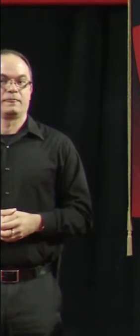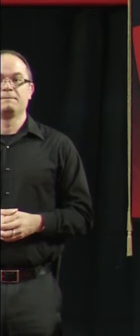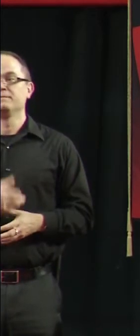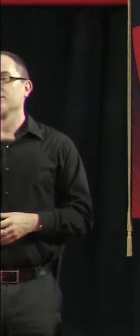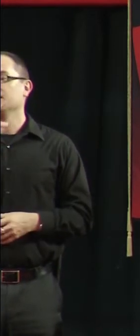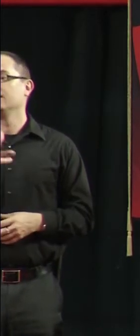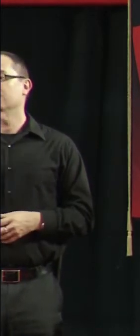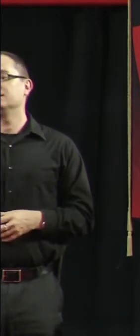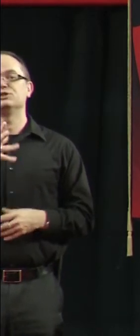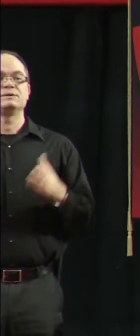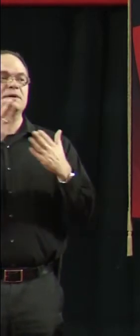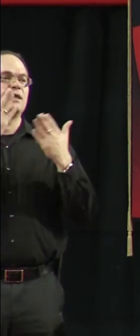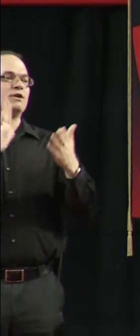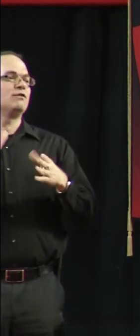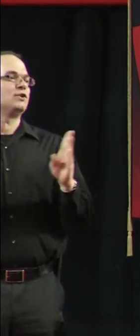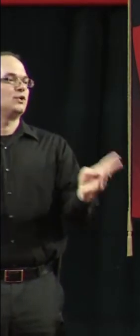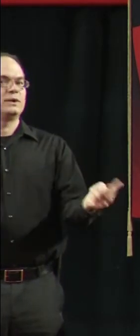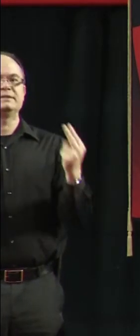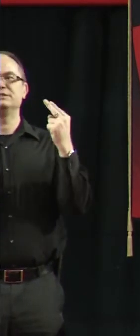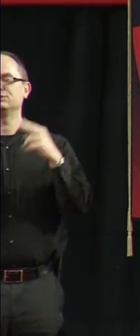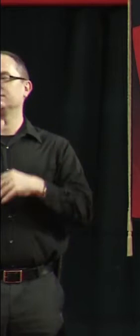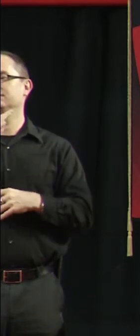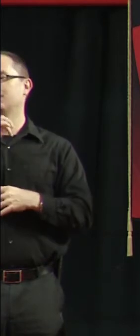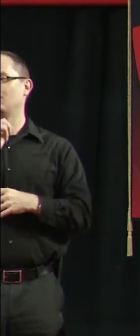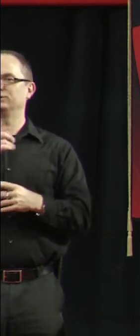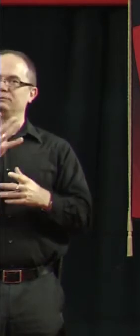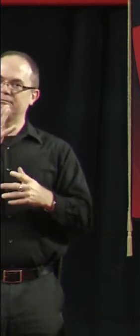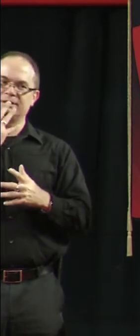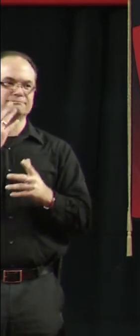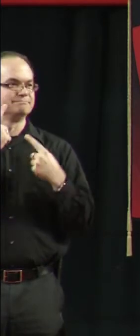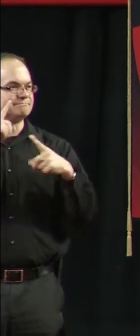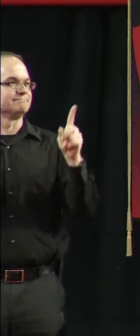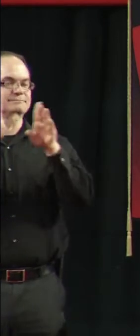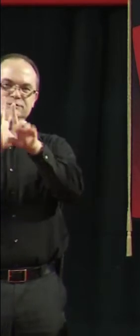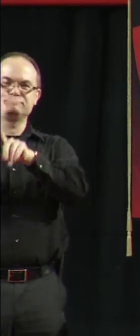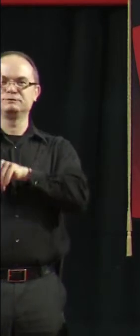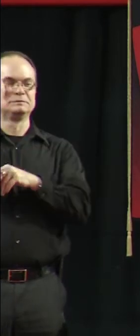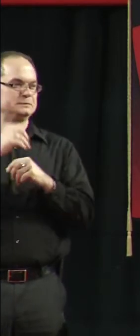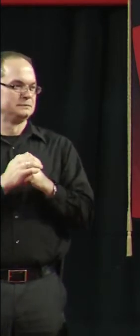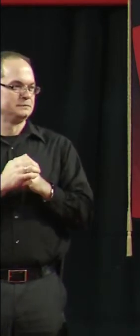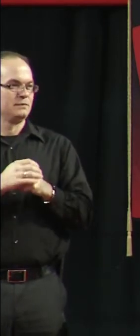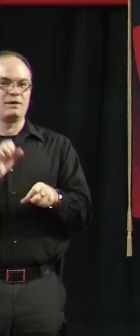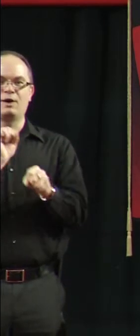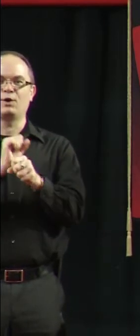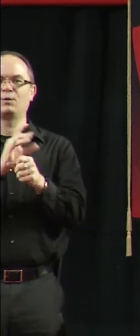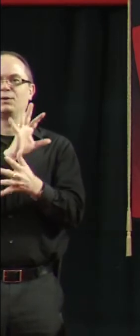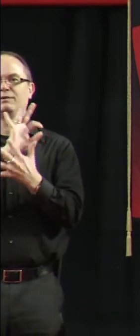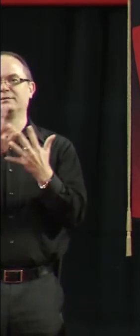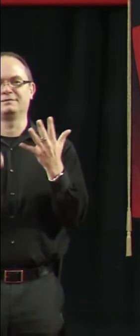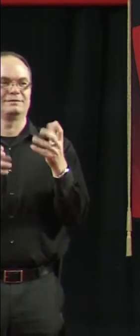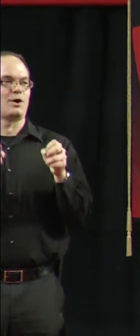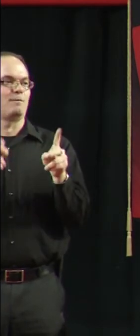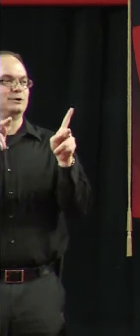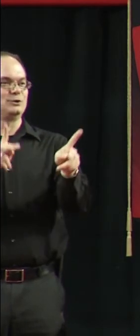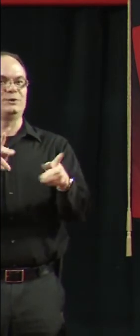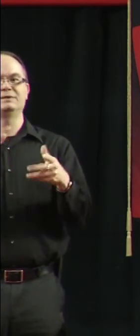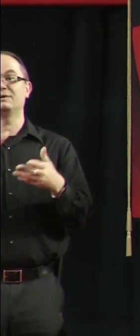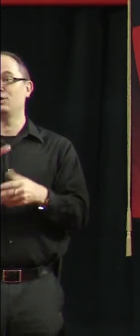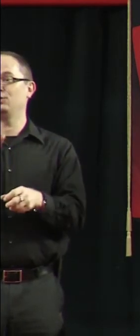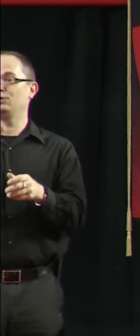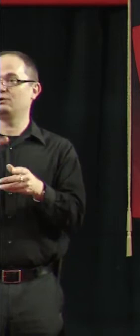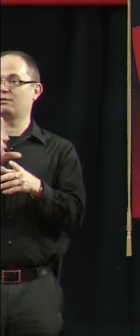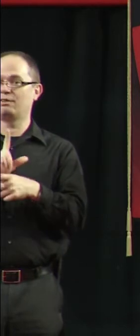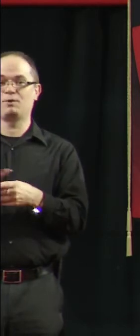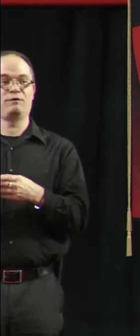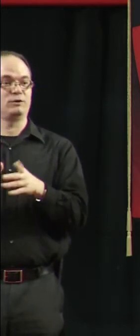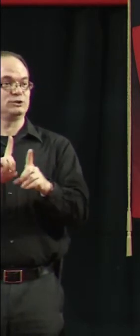Ladies and gentlemen, I thank you for your attention, and I wish you nothing but success in the career opportunities that your Lamar University